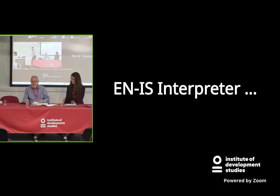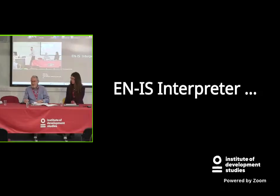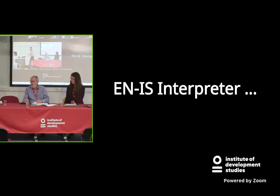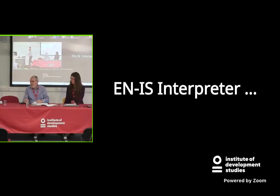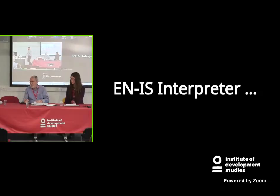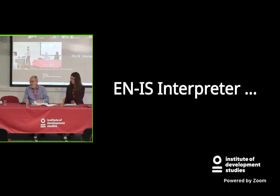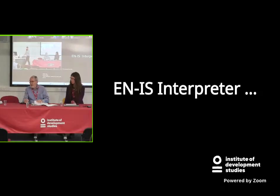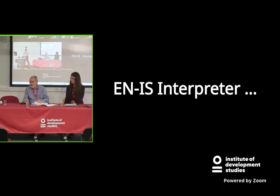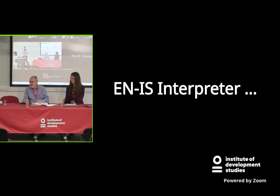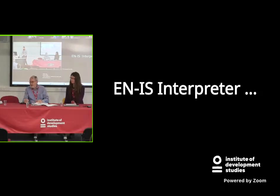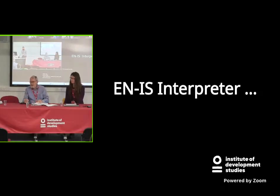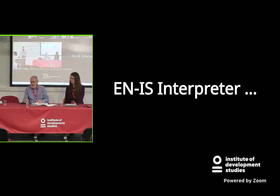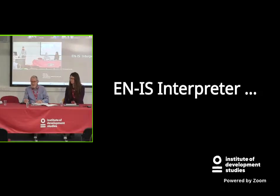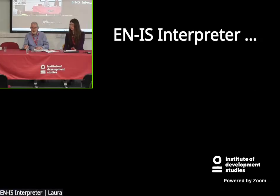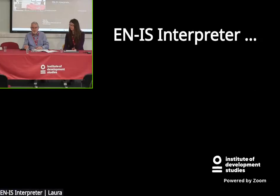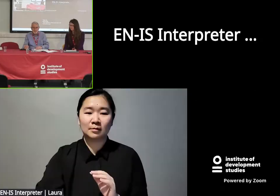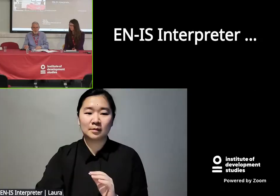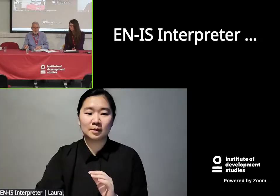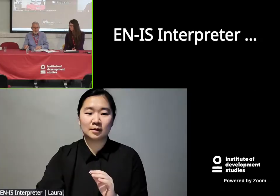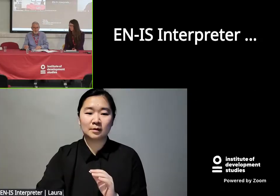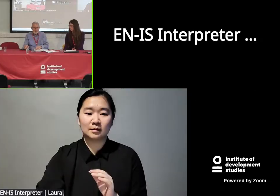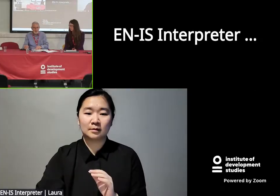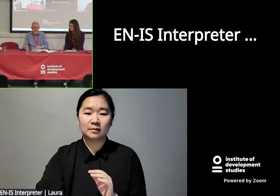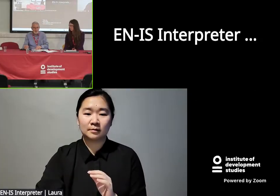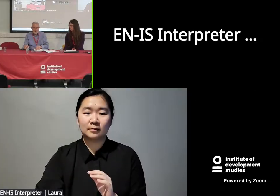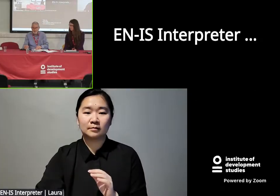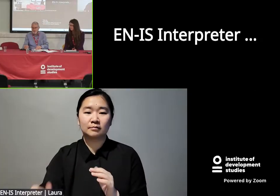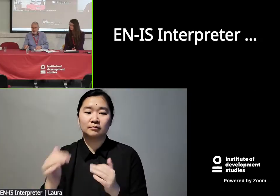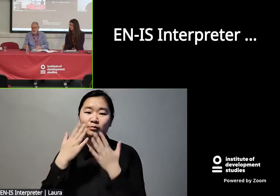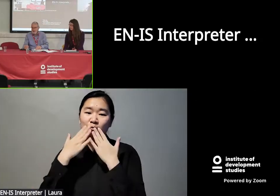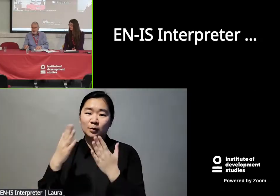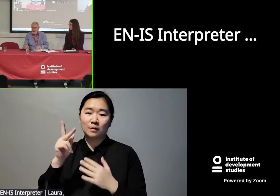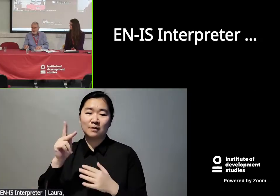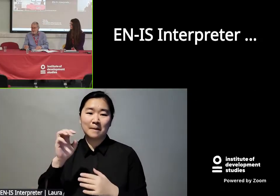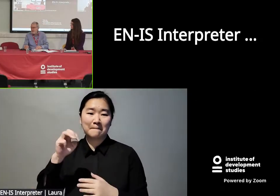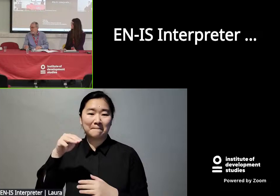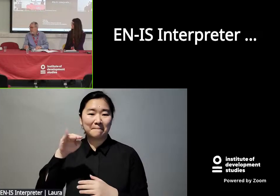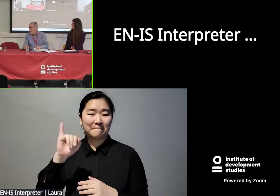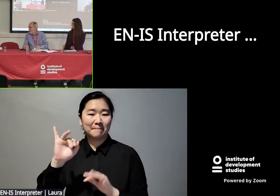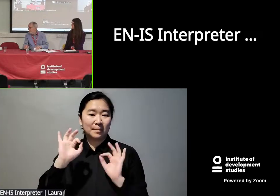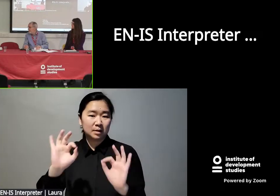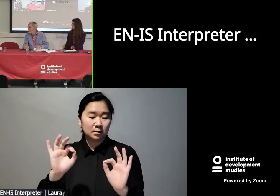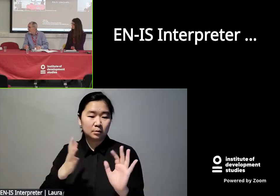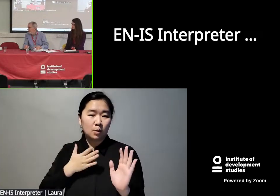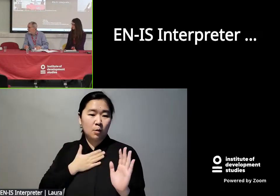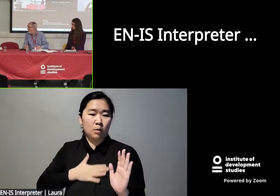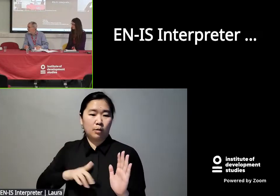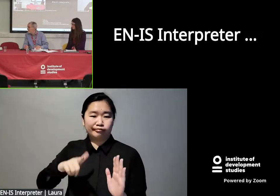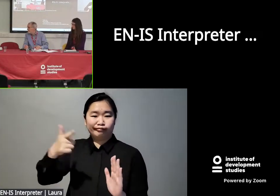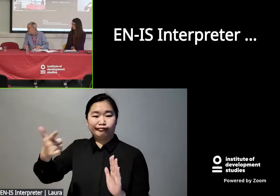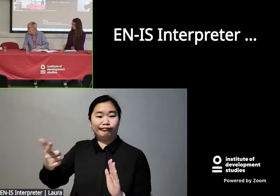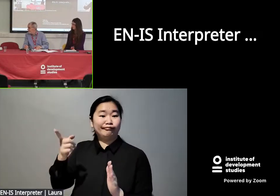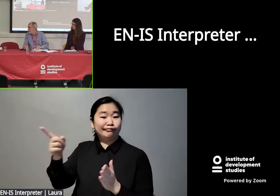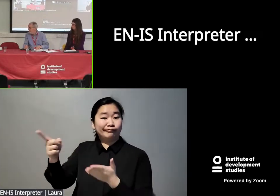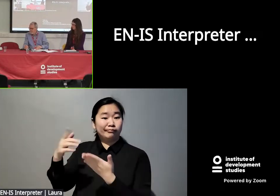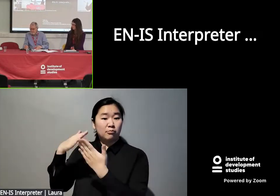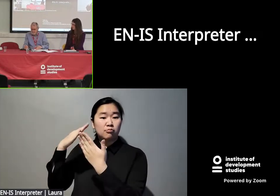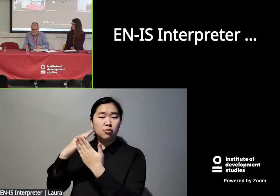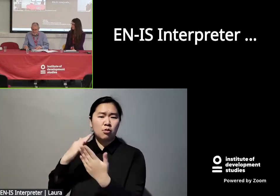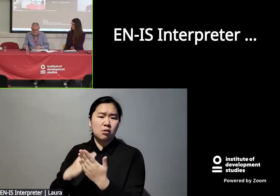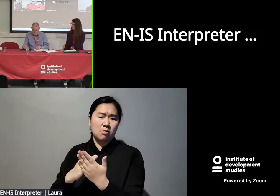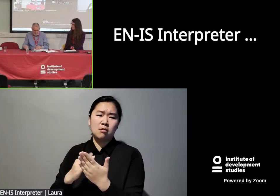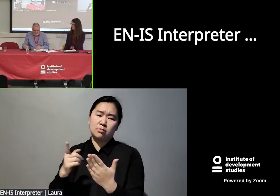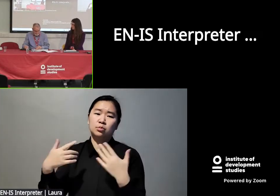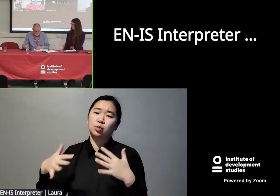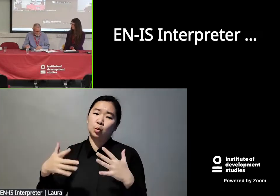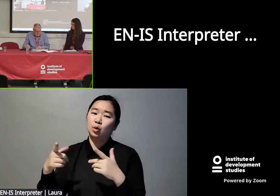Stephen is a fellow here at IDS in the Participation and Inclusion Social Change Cluster and has been one of the editors. Thank you, John,